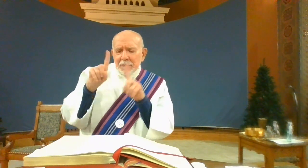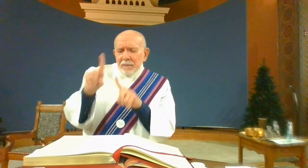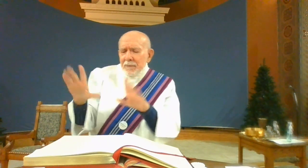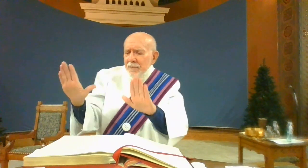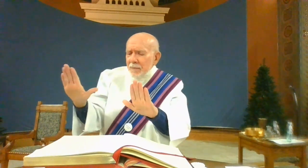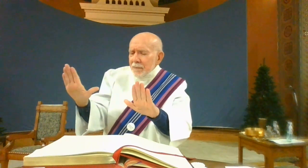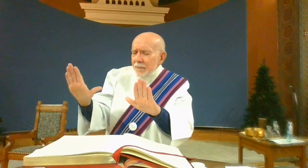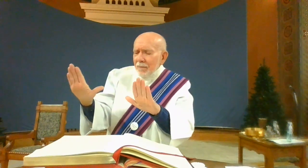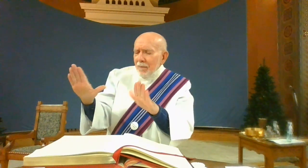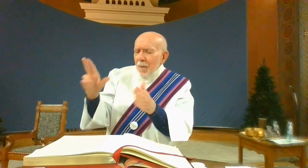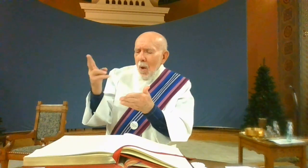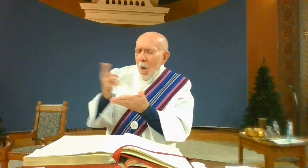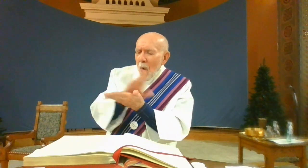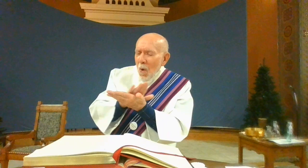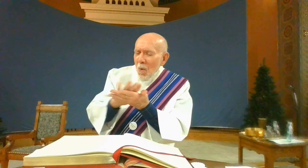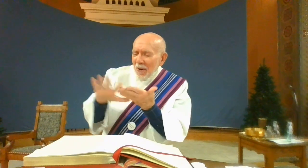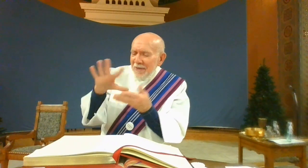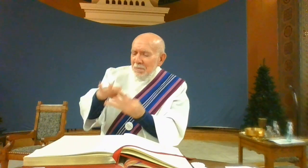And the angel said to her in reply,